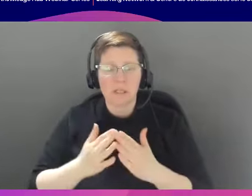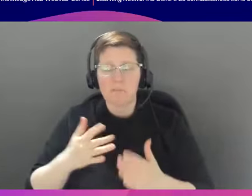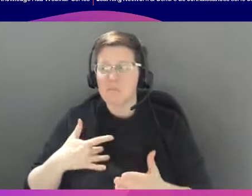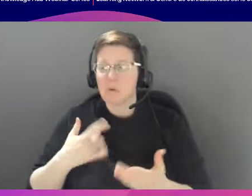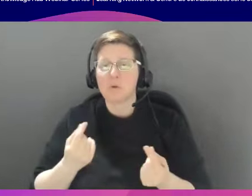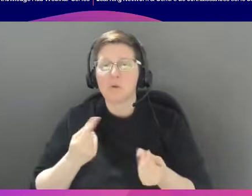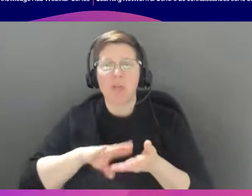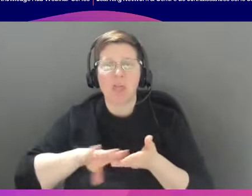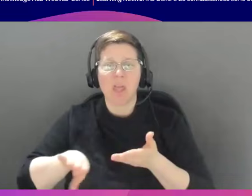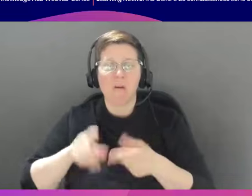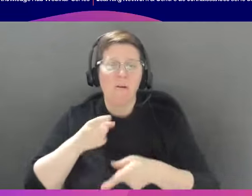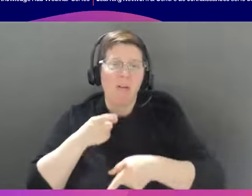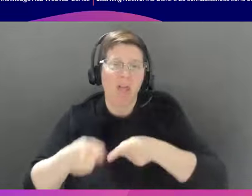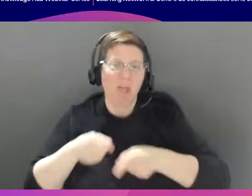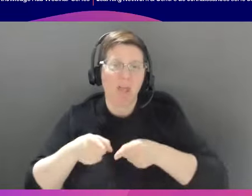of.